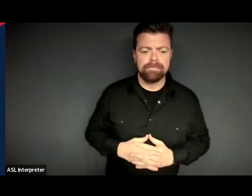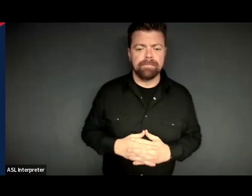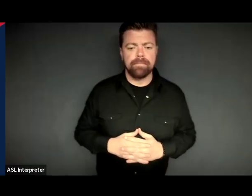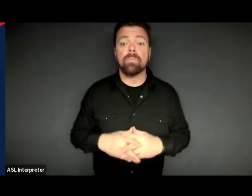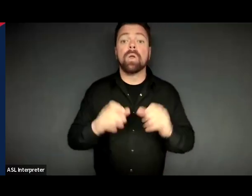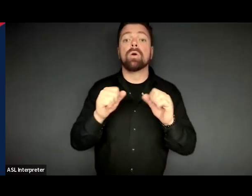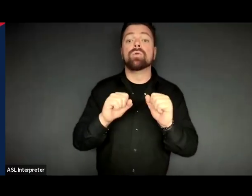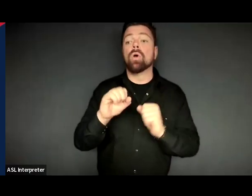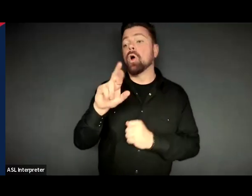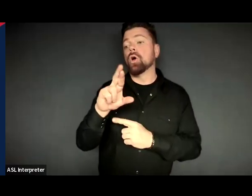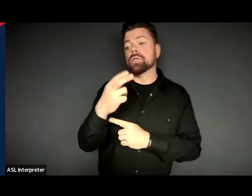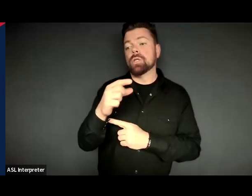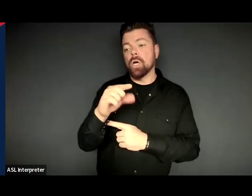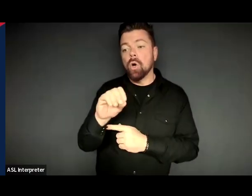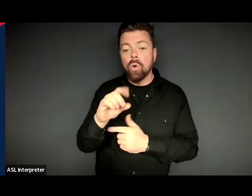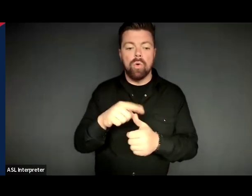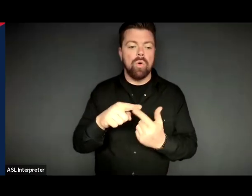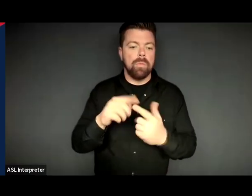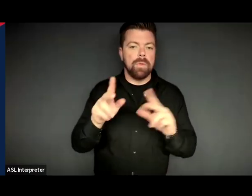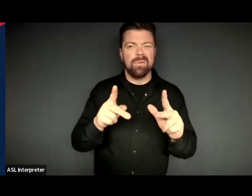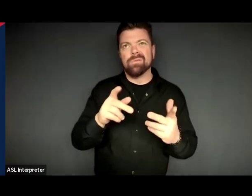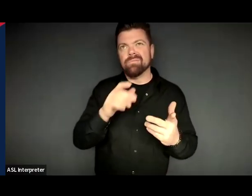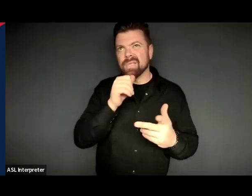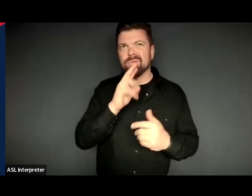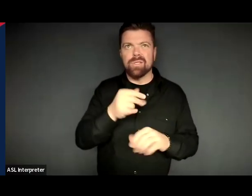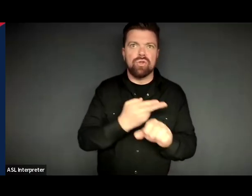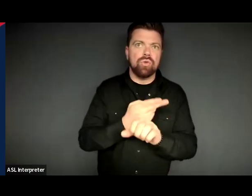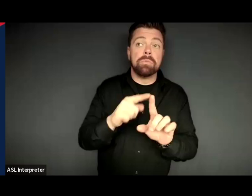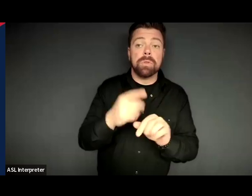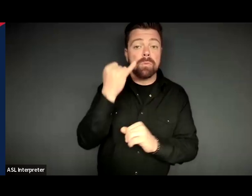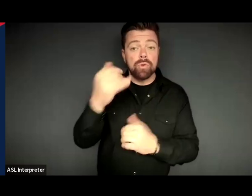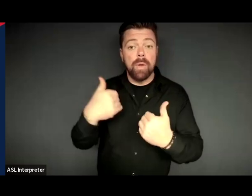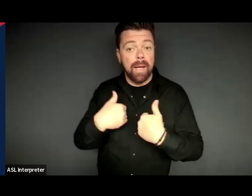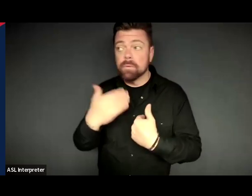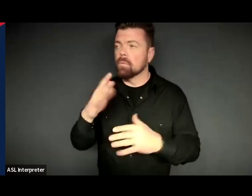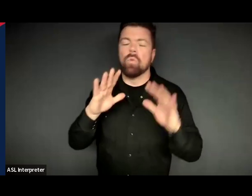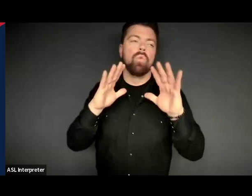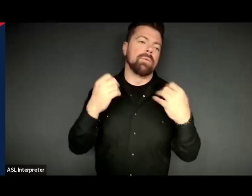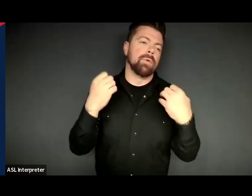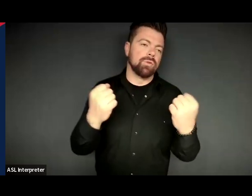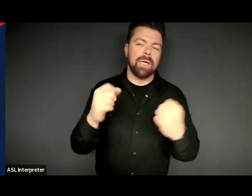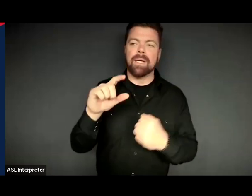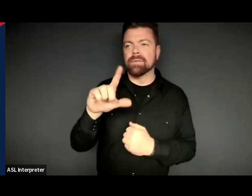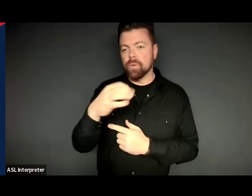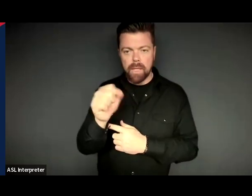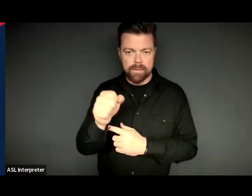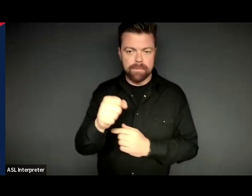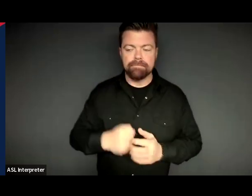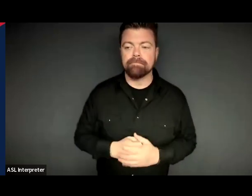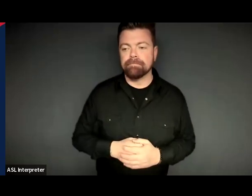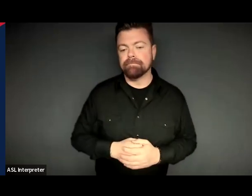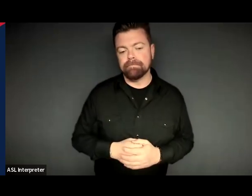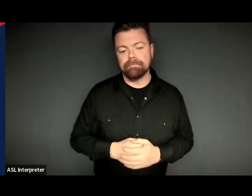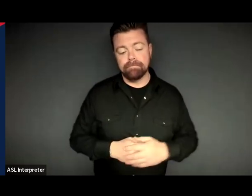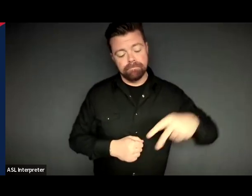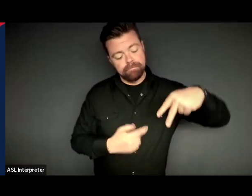get their RGOs and they don't really use them. But if you have them, that's a great exercise for your legs. So if you